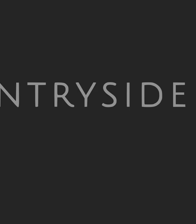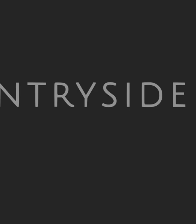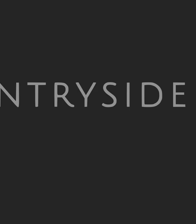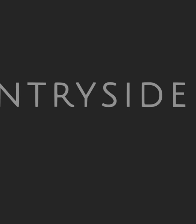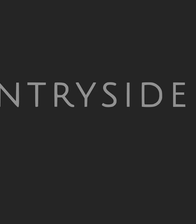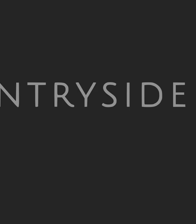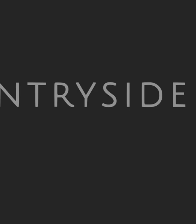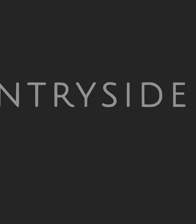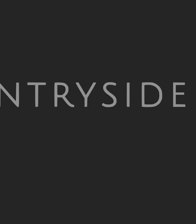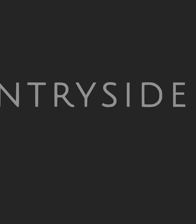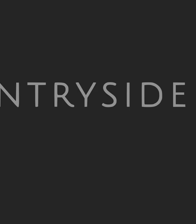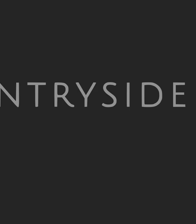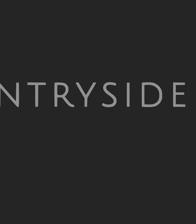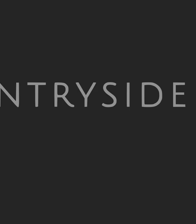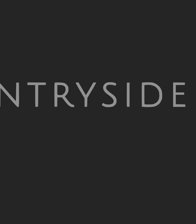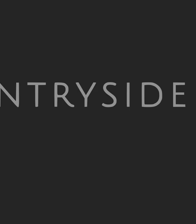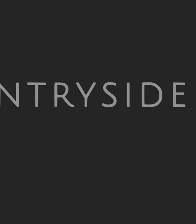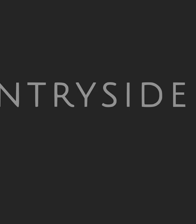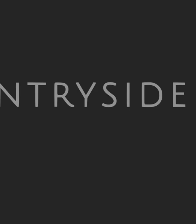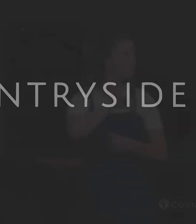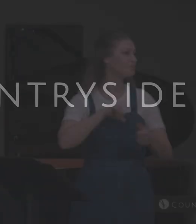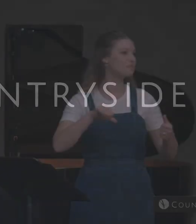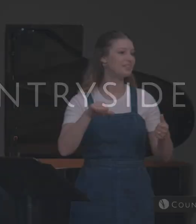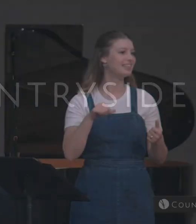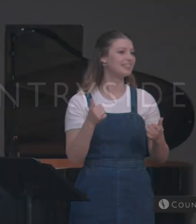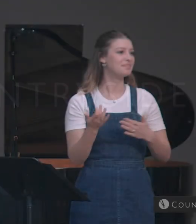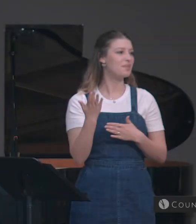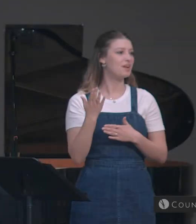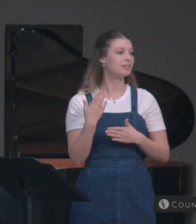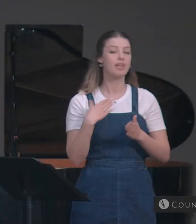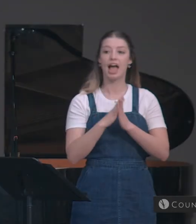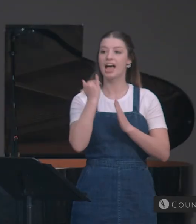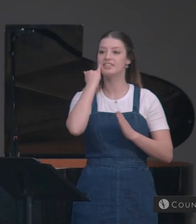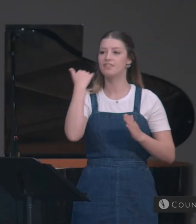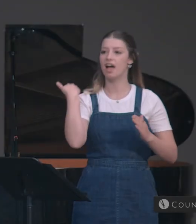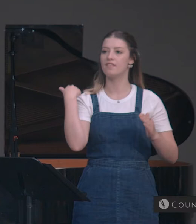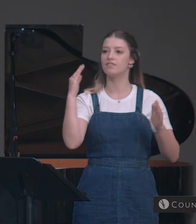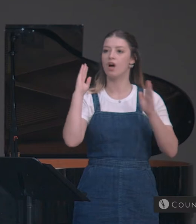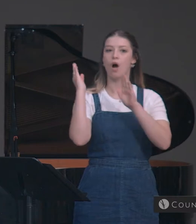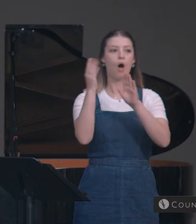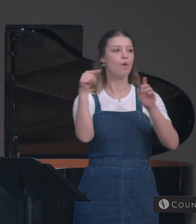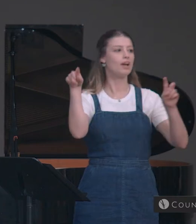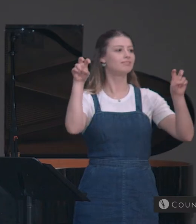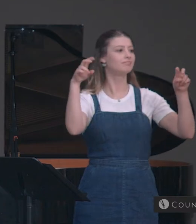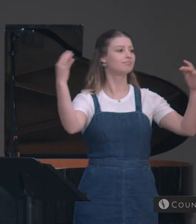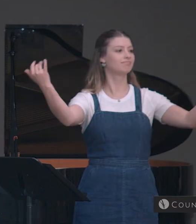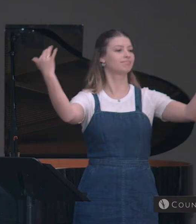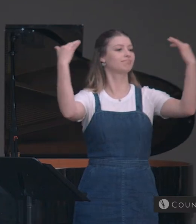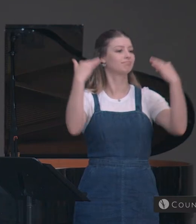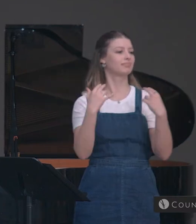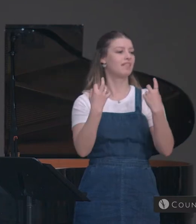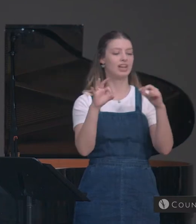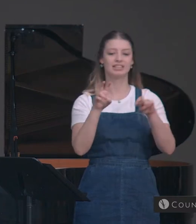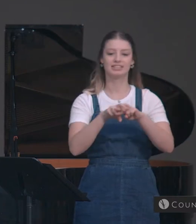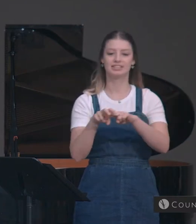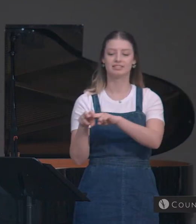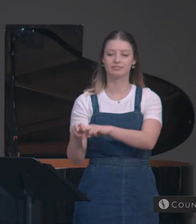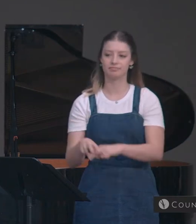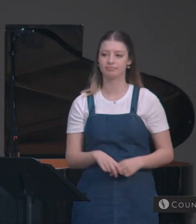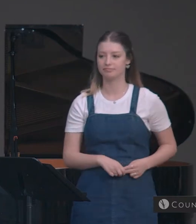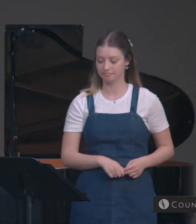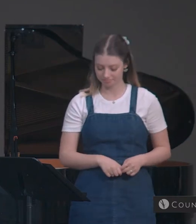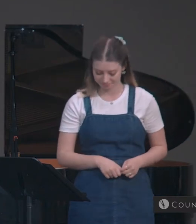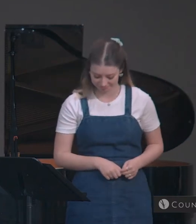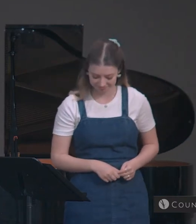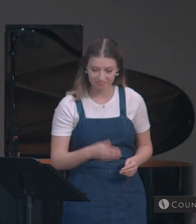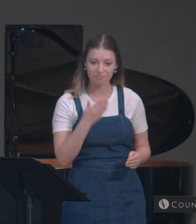All so glad that you are fellowshipping. I'm going to ask you if you will in the hallways, if you'll come in and find yourself a seat. It's